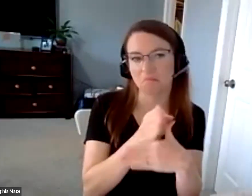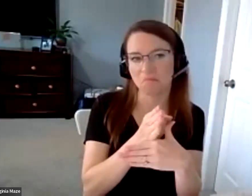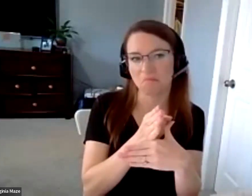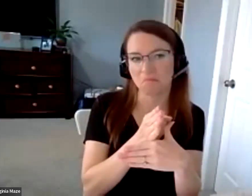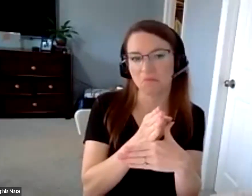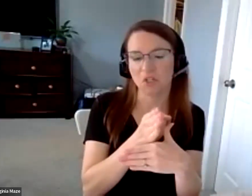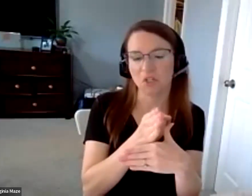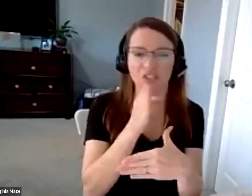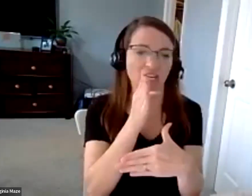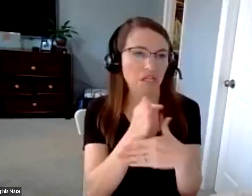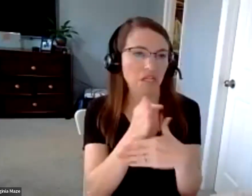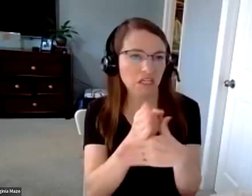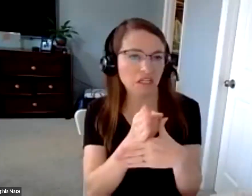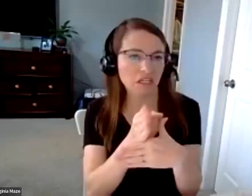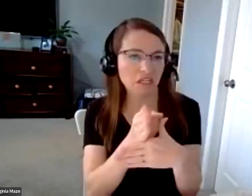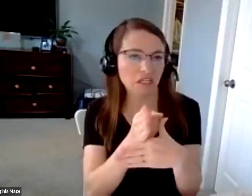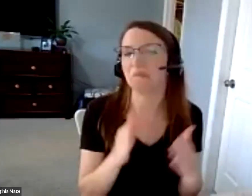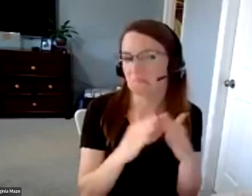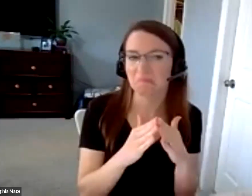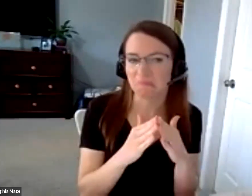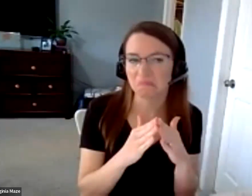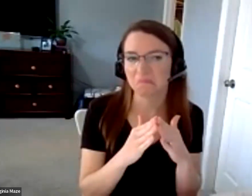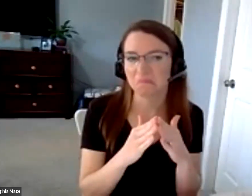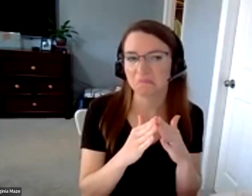medium. You can sign medium or just say,